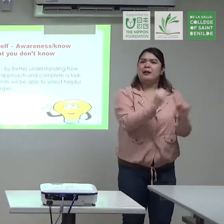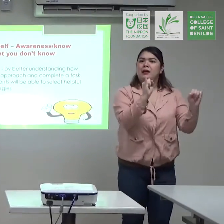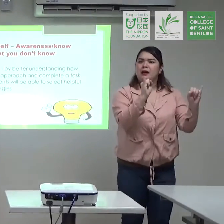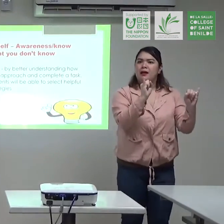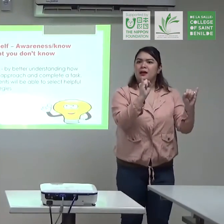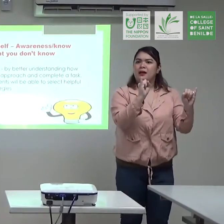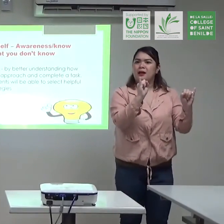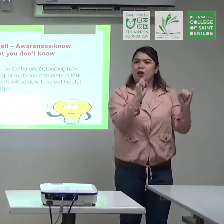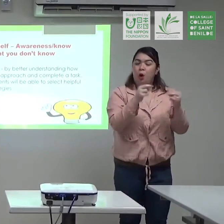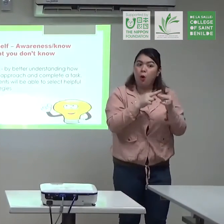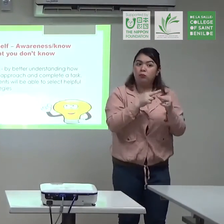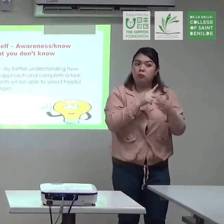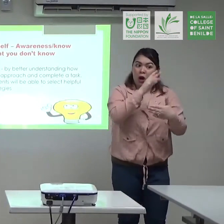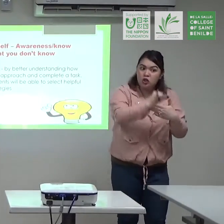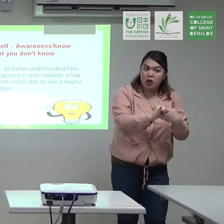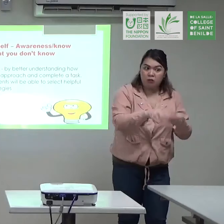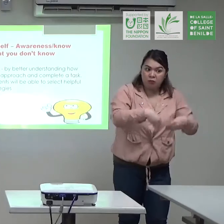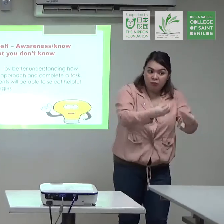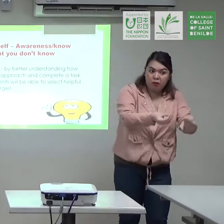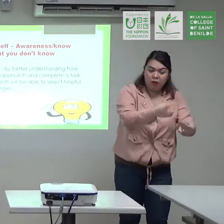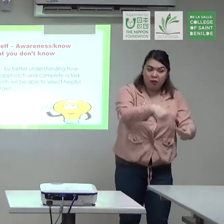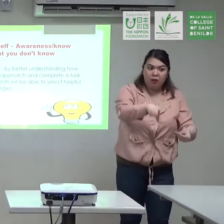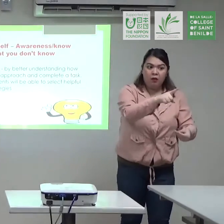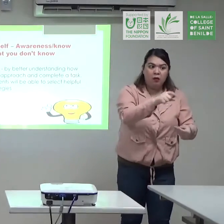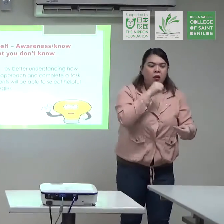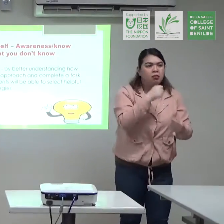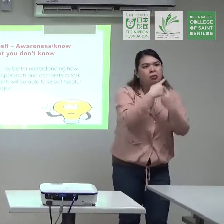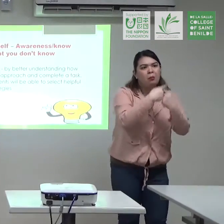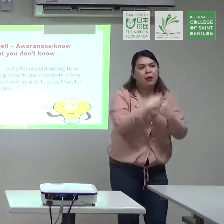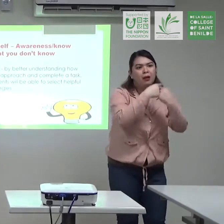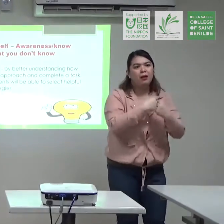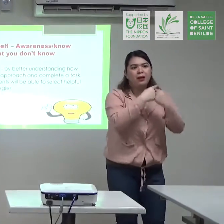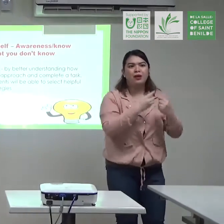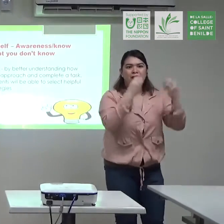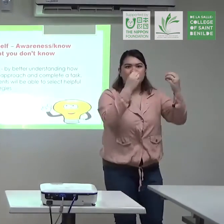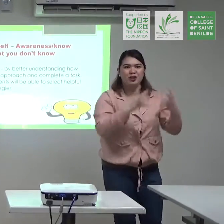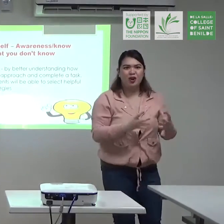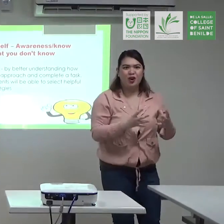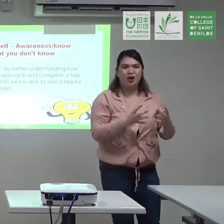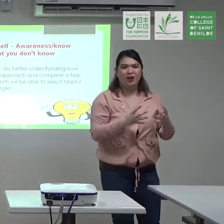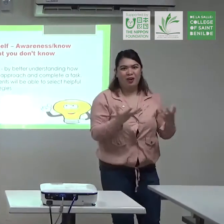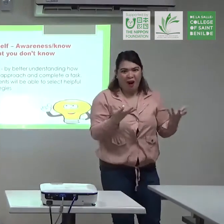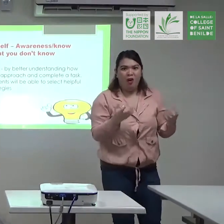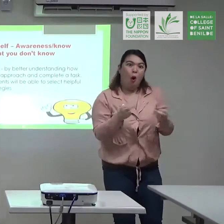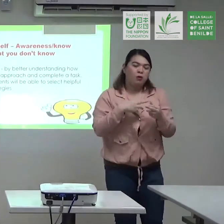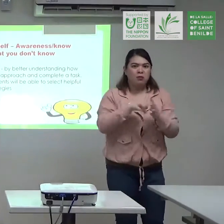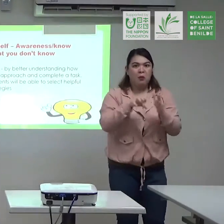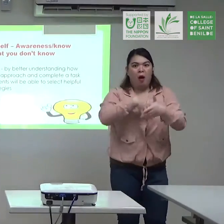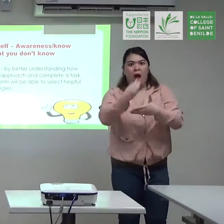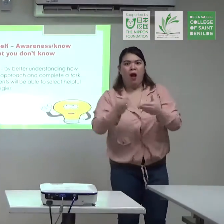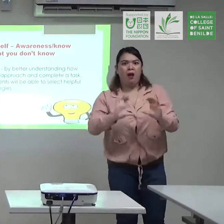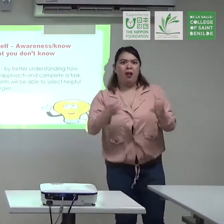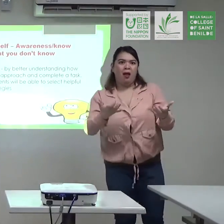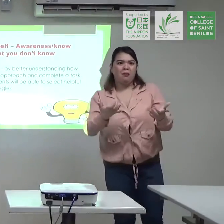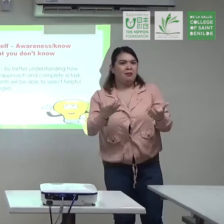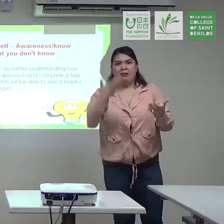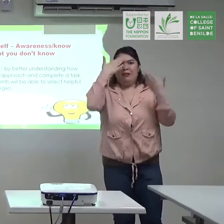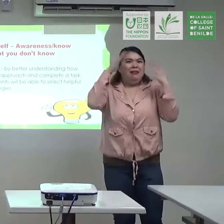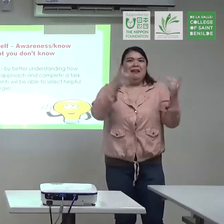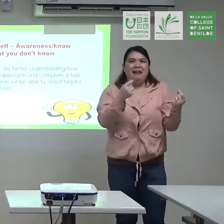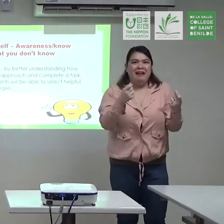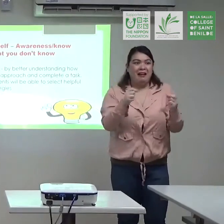the project of the task. They will not just go into it without proper thinking and planning.